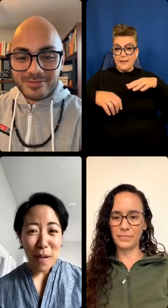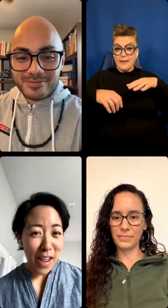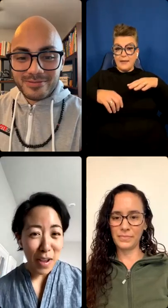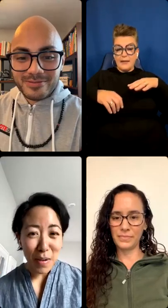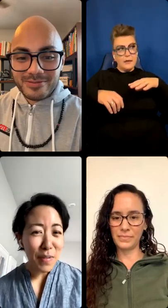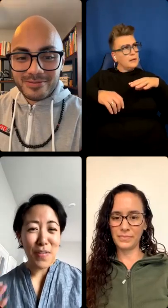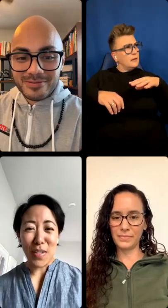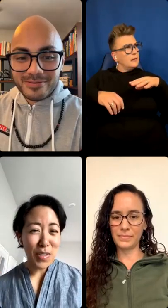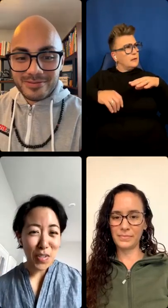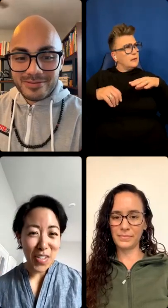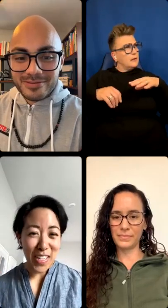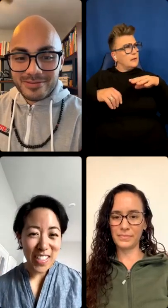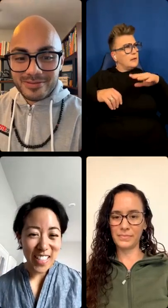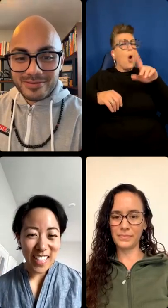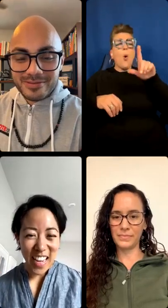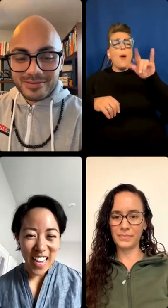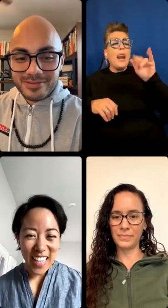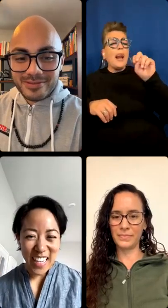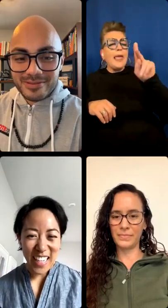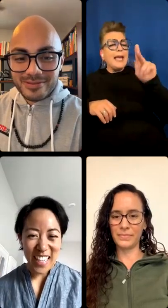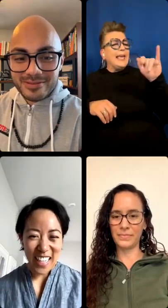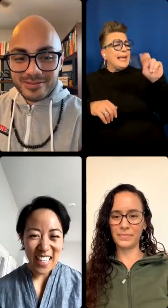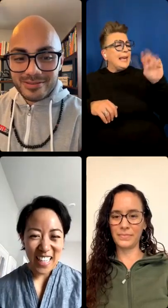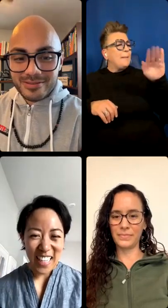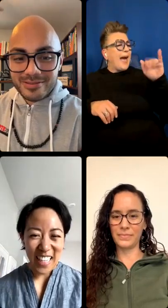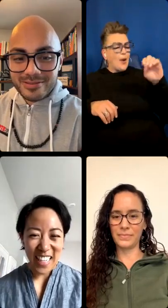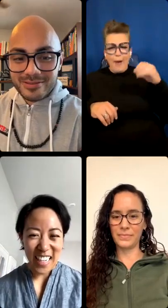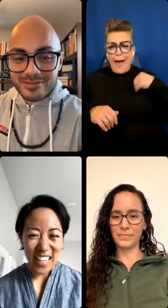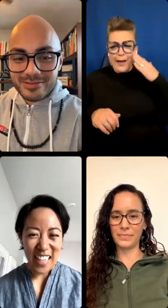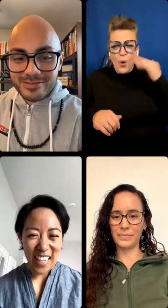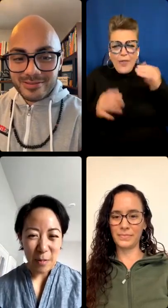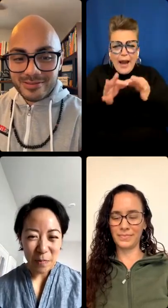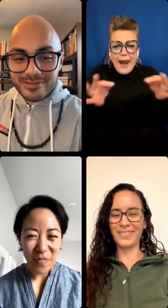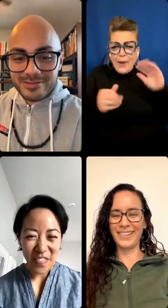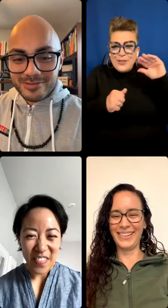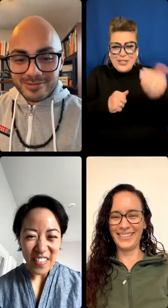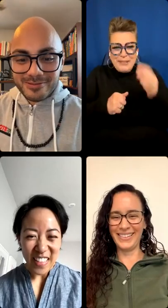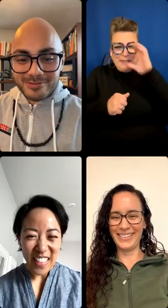link in bio. Feels so strange to say.